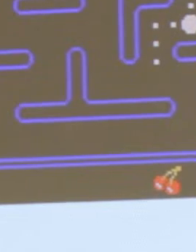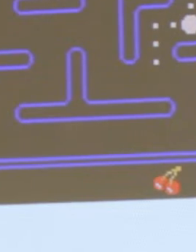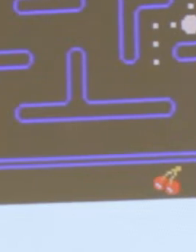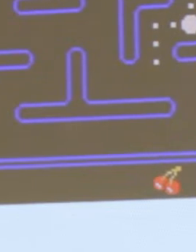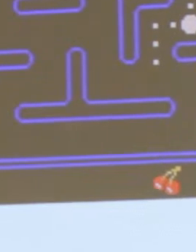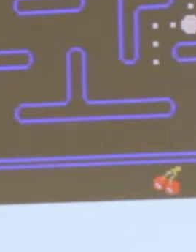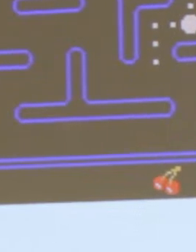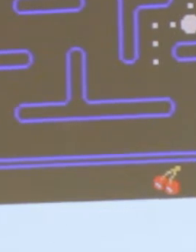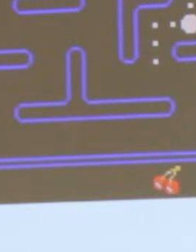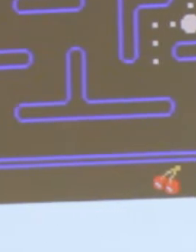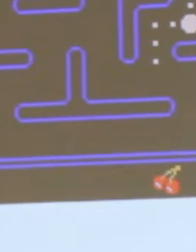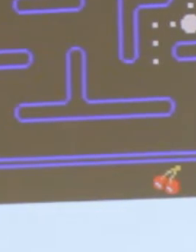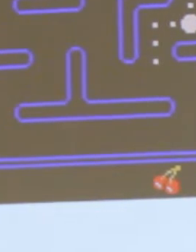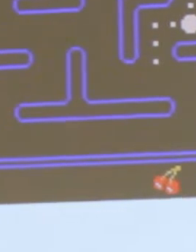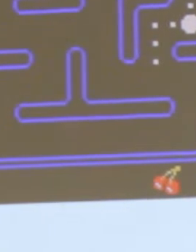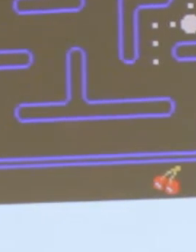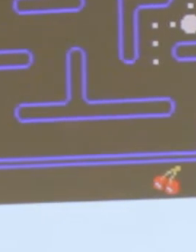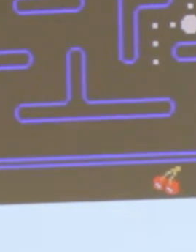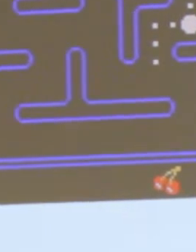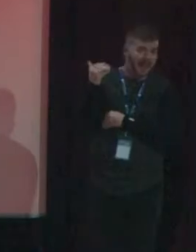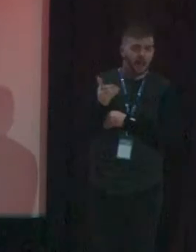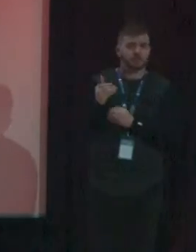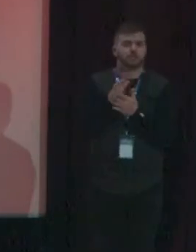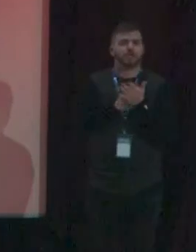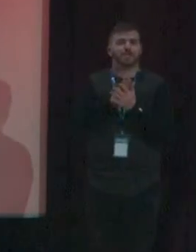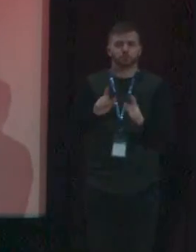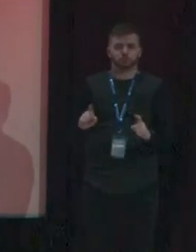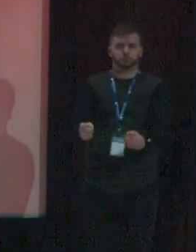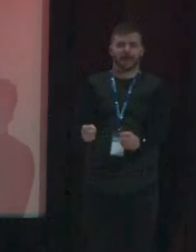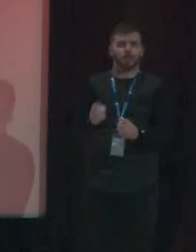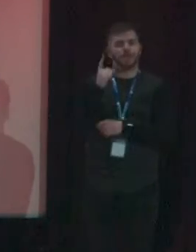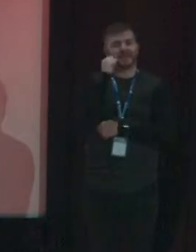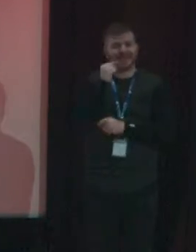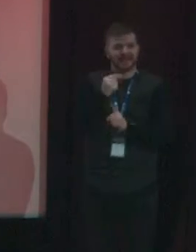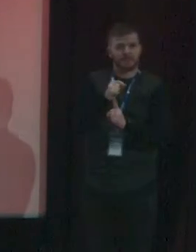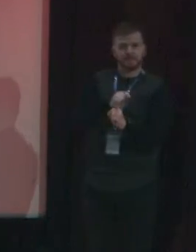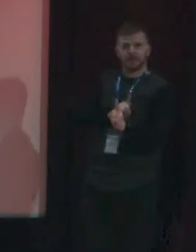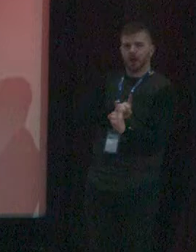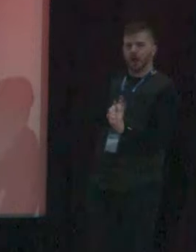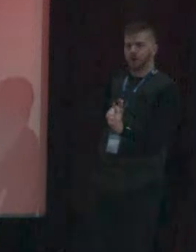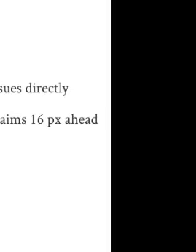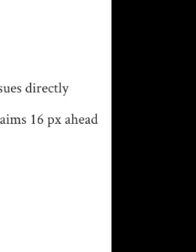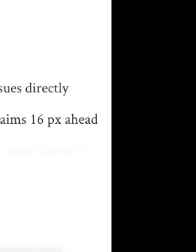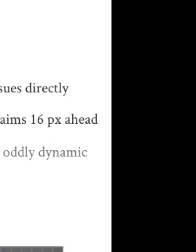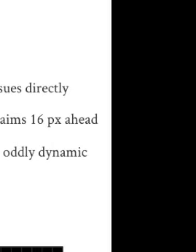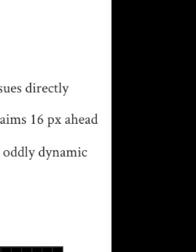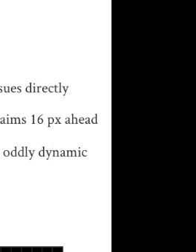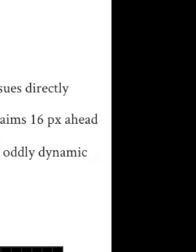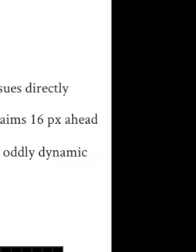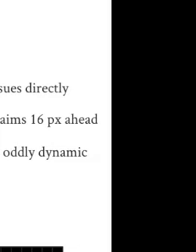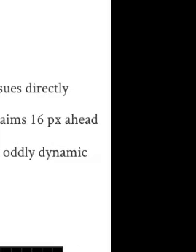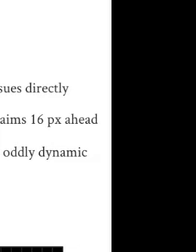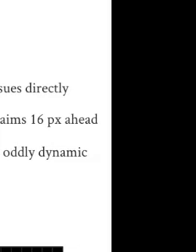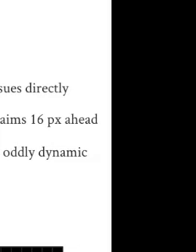16 pixels ahead of Pac-Man to head him off and trap him with Blinky behind. Very clever. Iosuke,